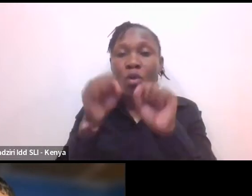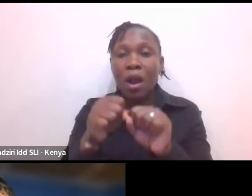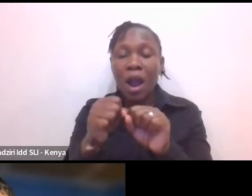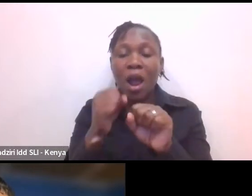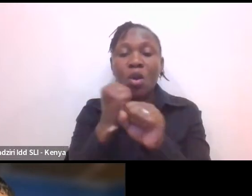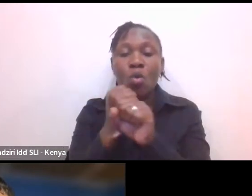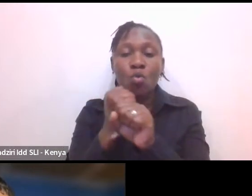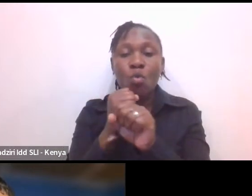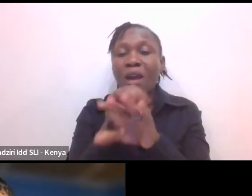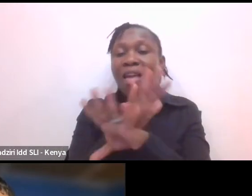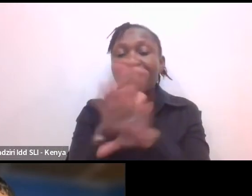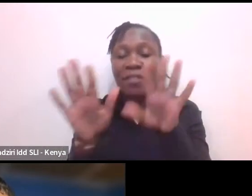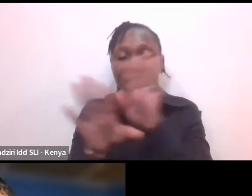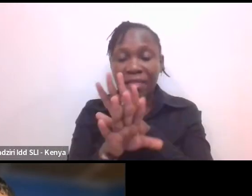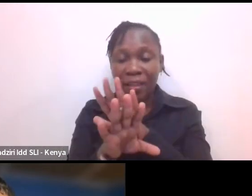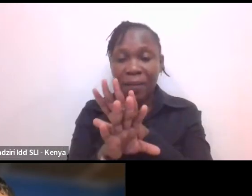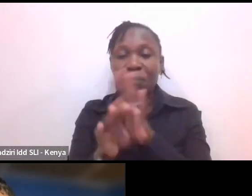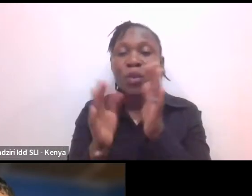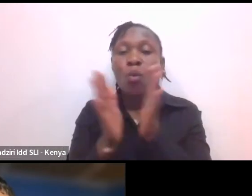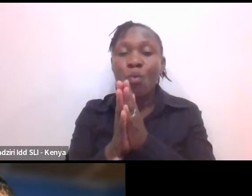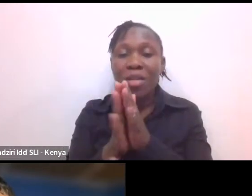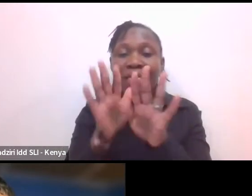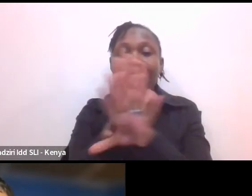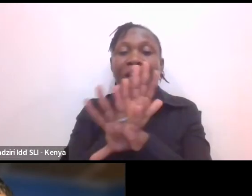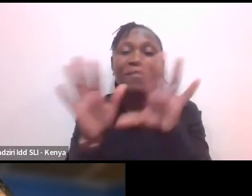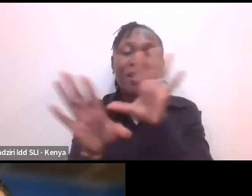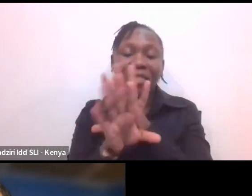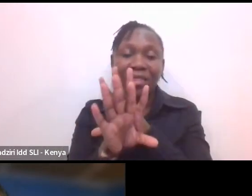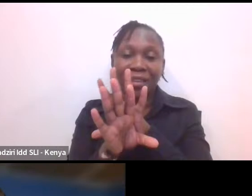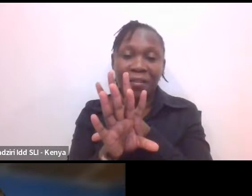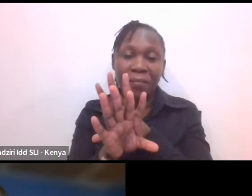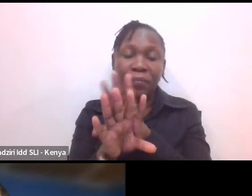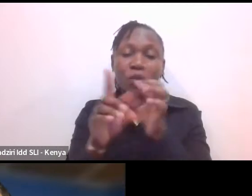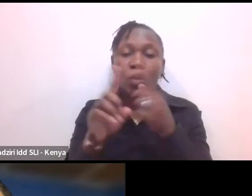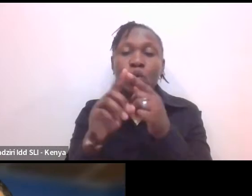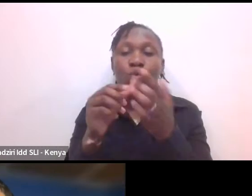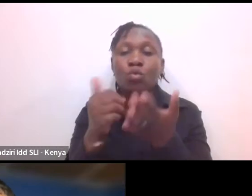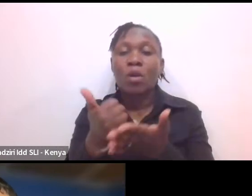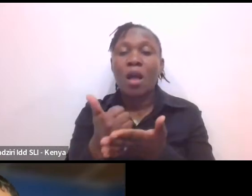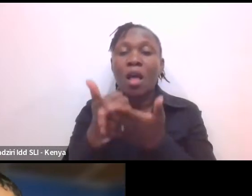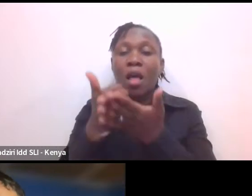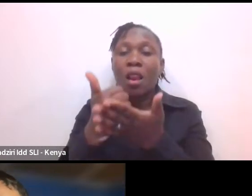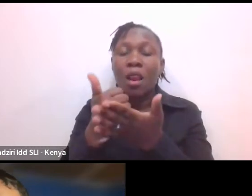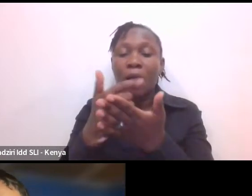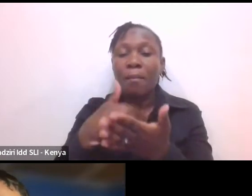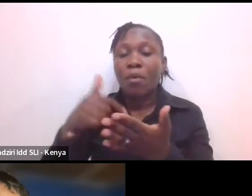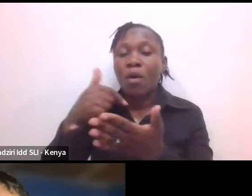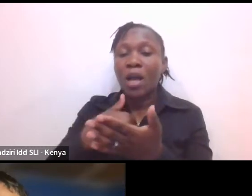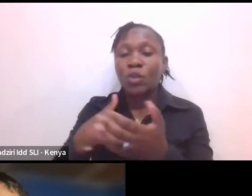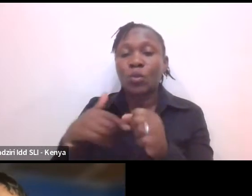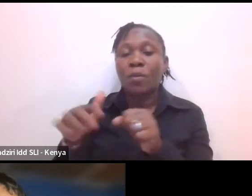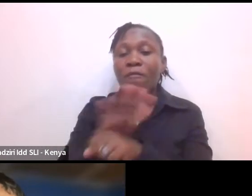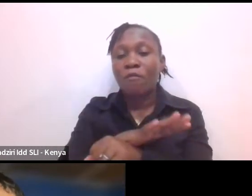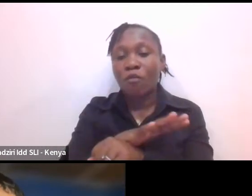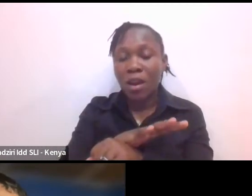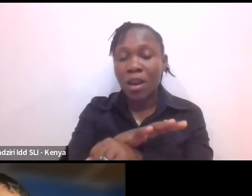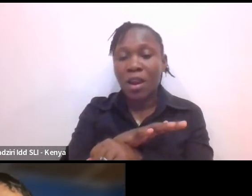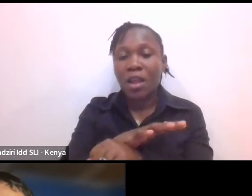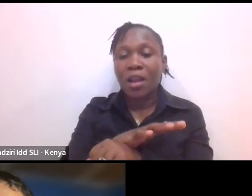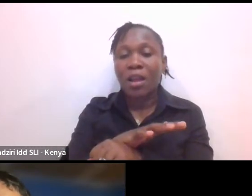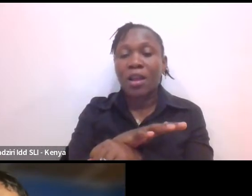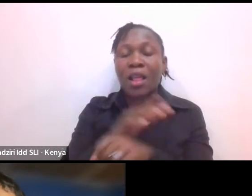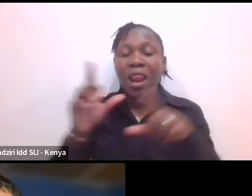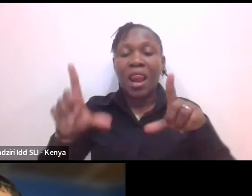everything with everything to enable our students to be fully resourced, fully